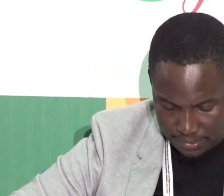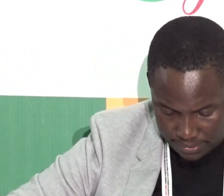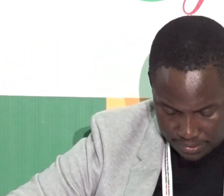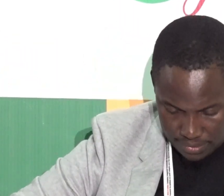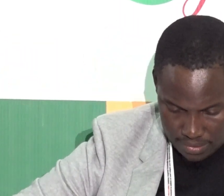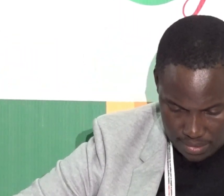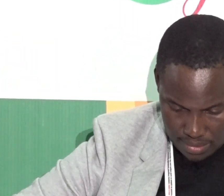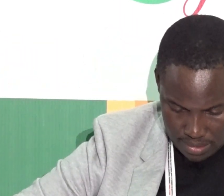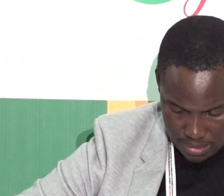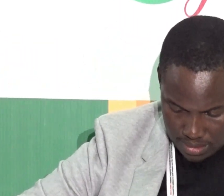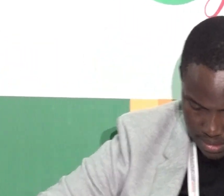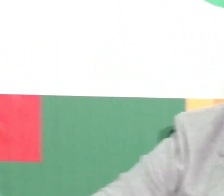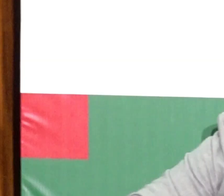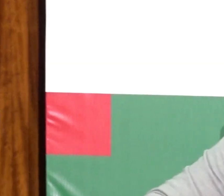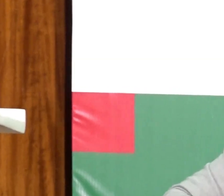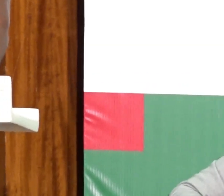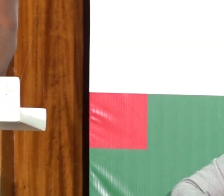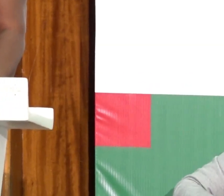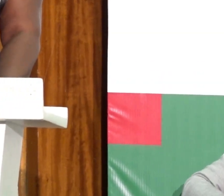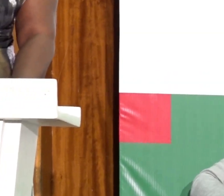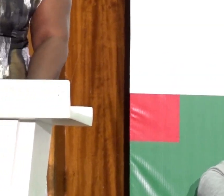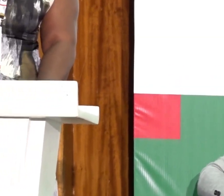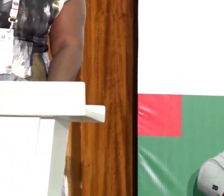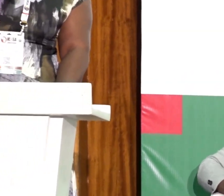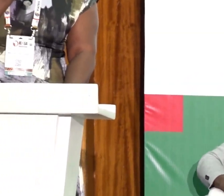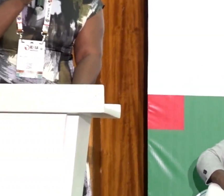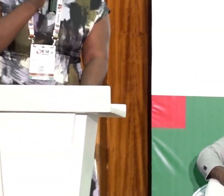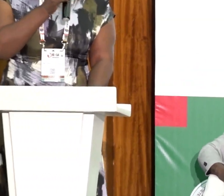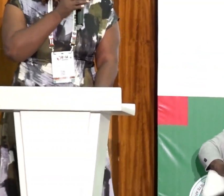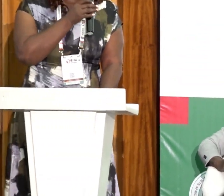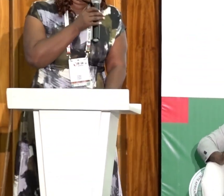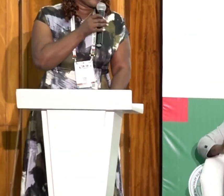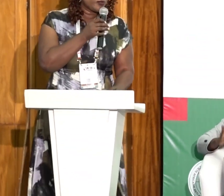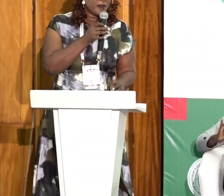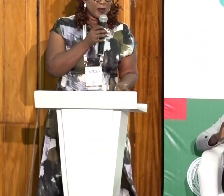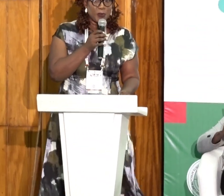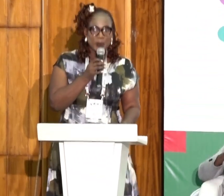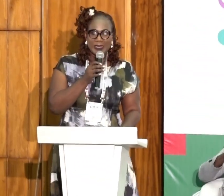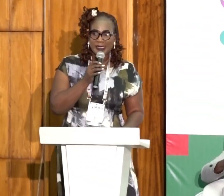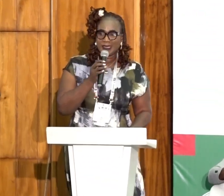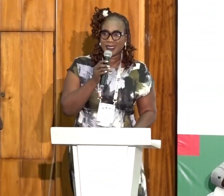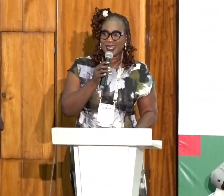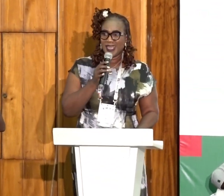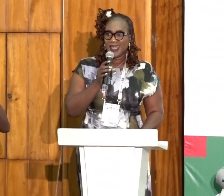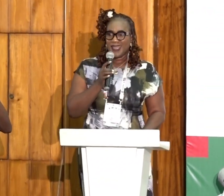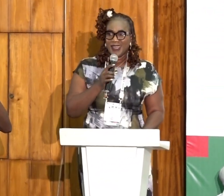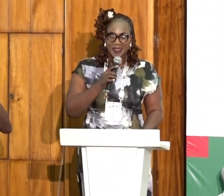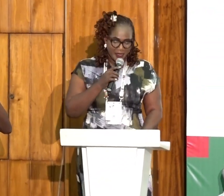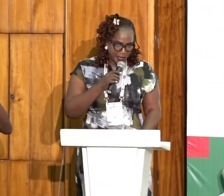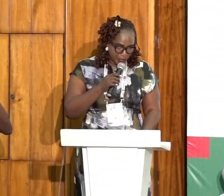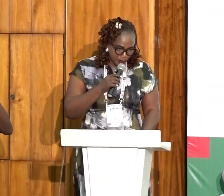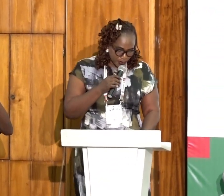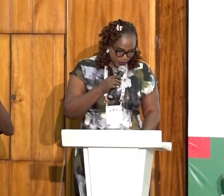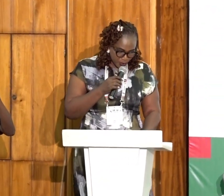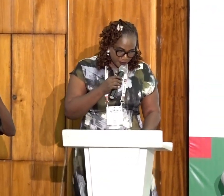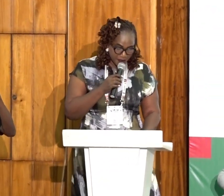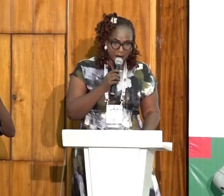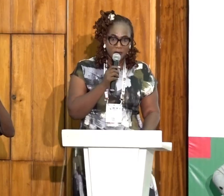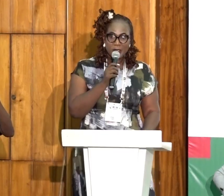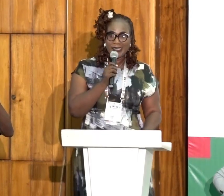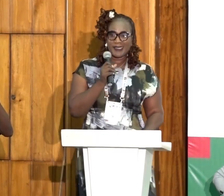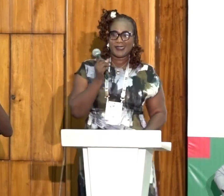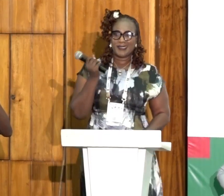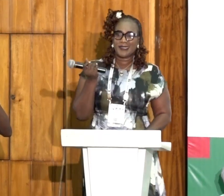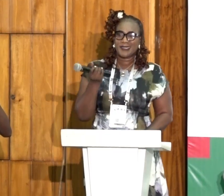Thank you. Can we give Dr. Friday another round of applause? Thank you so